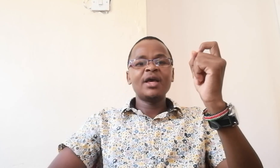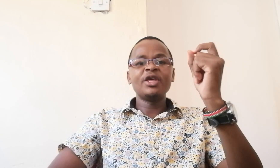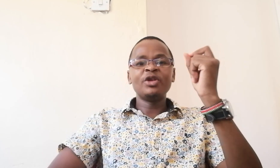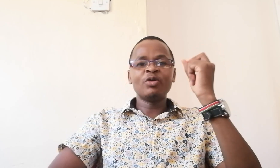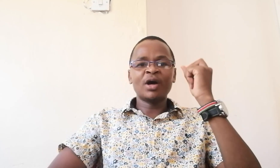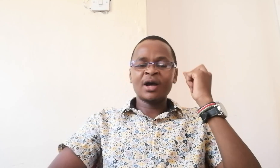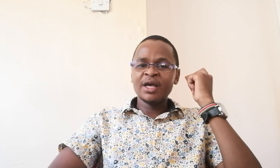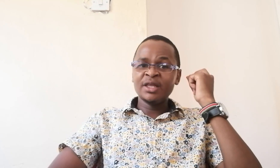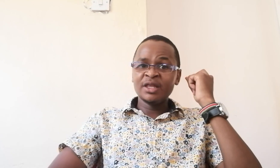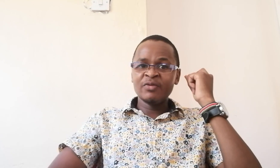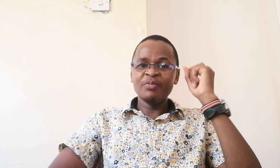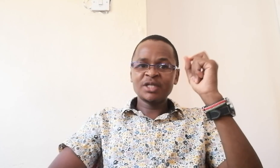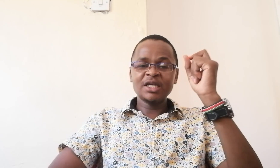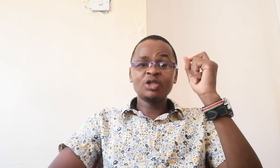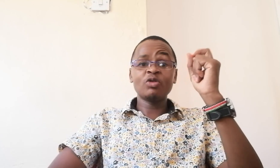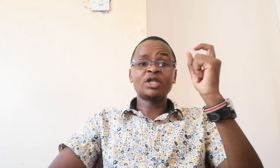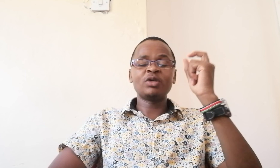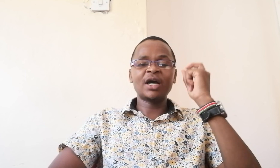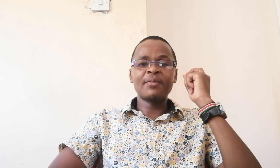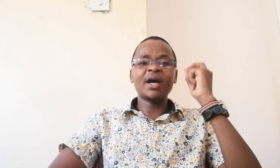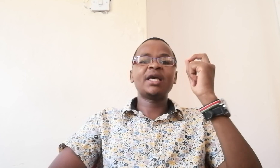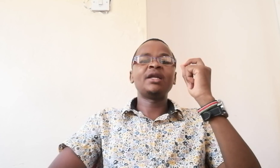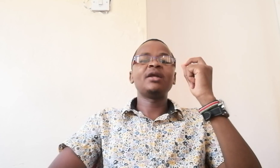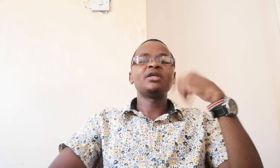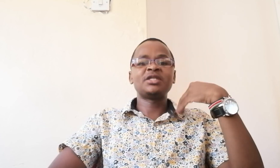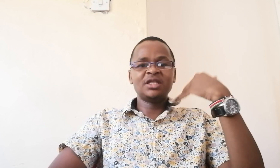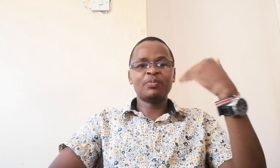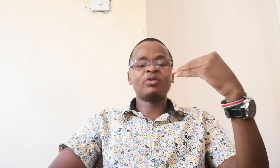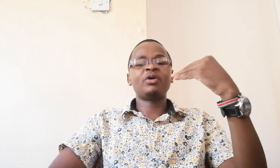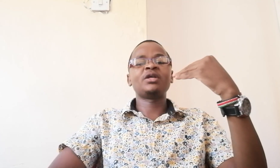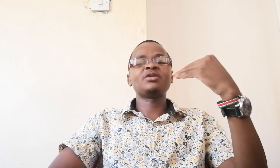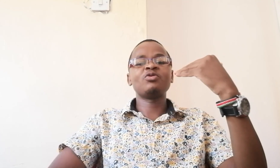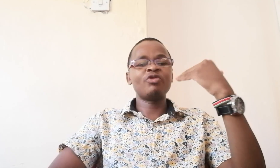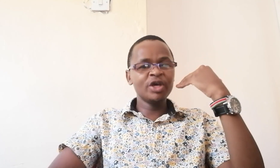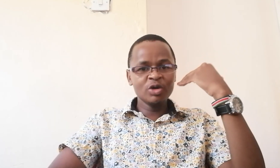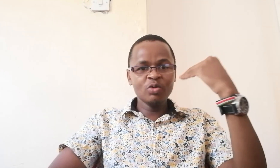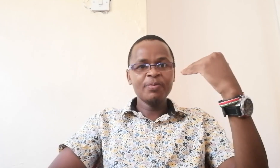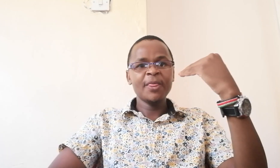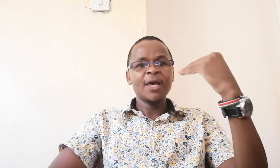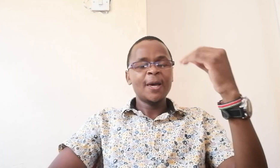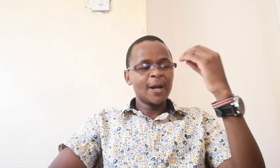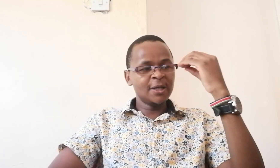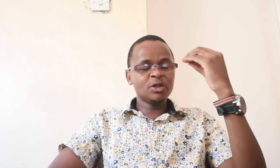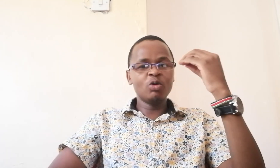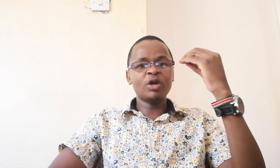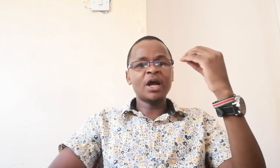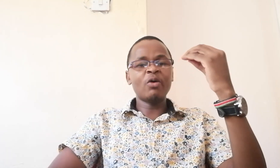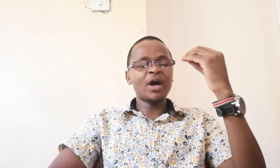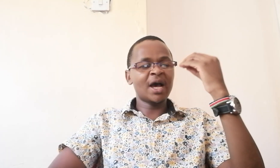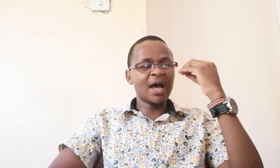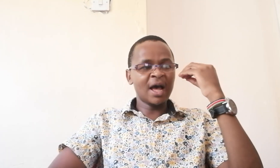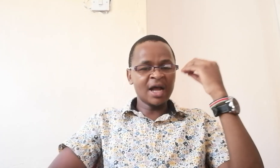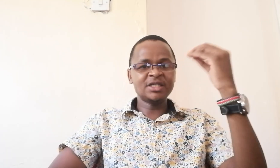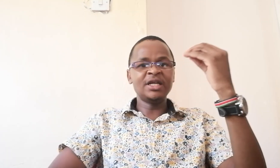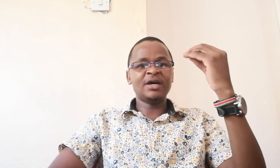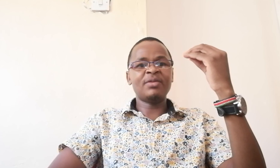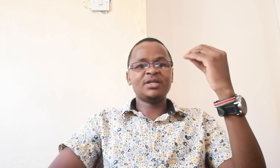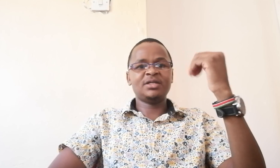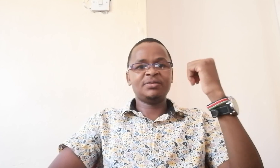in the website so that we can mark and see the progress. So thank you. Let's look now at the numbers.